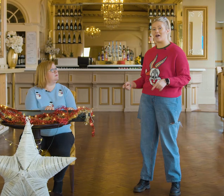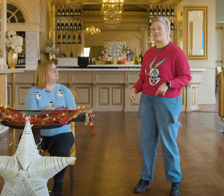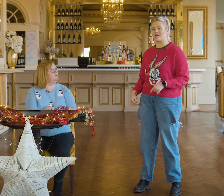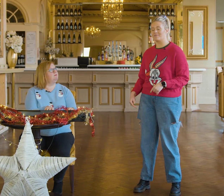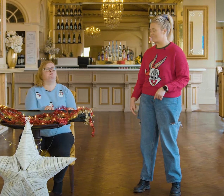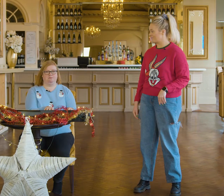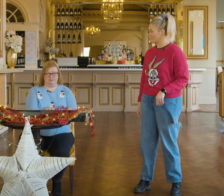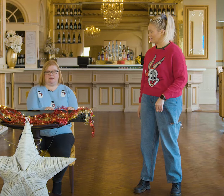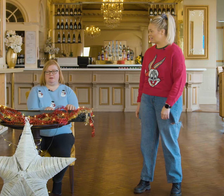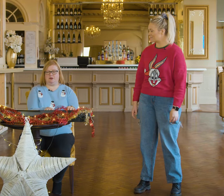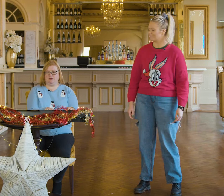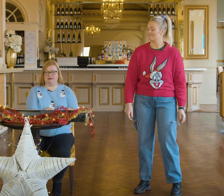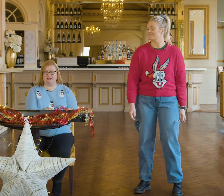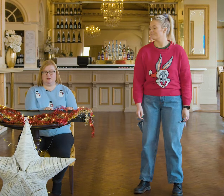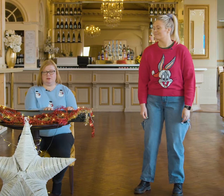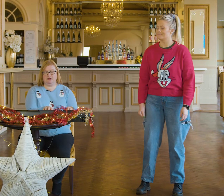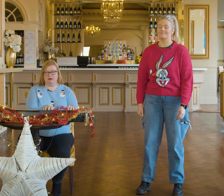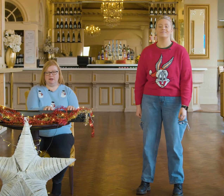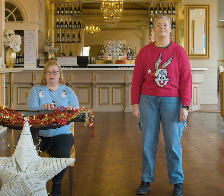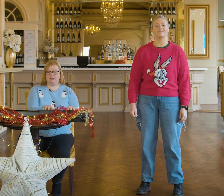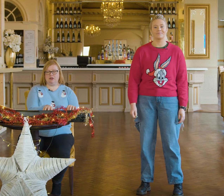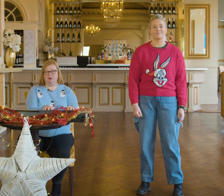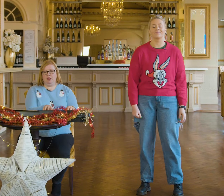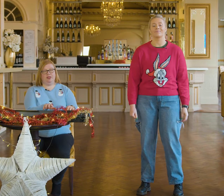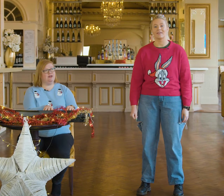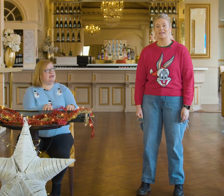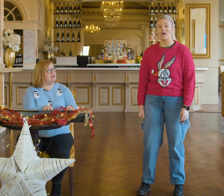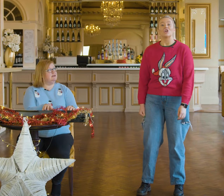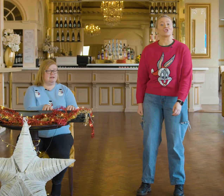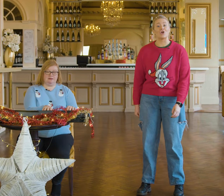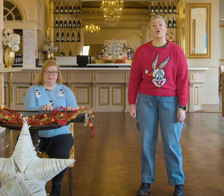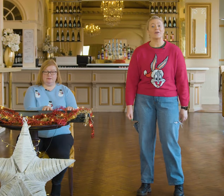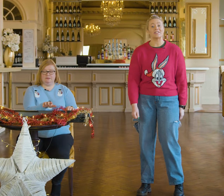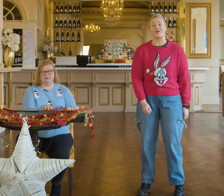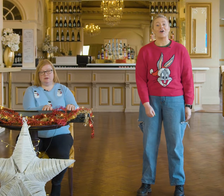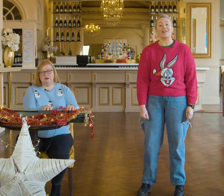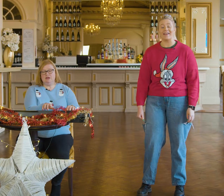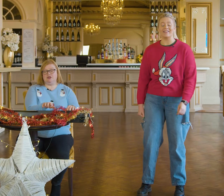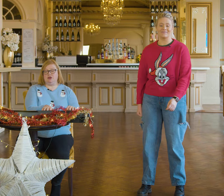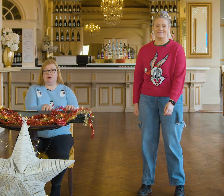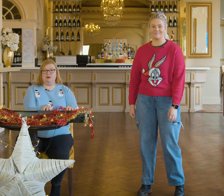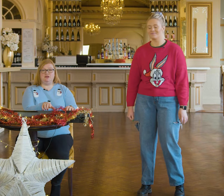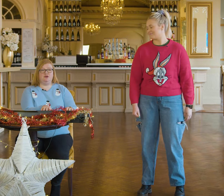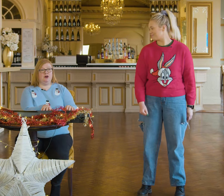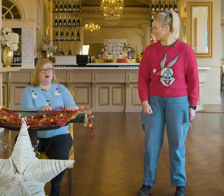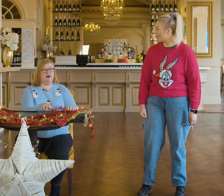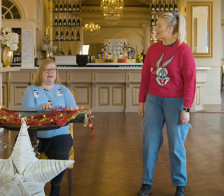after. Here we go, ready? 1, 2, 3. Snow is falling, Snow is falling